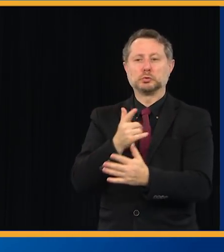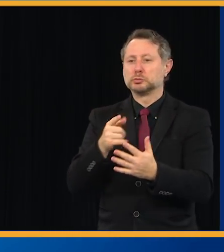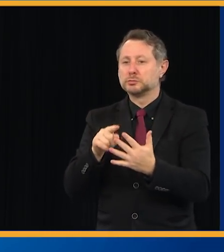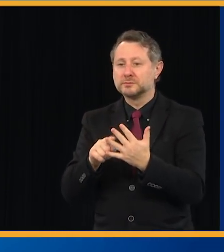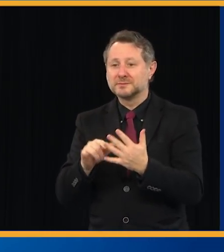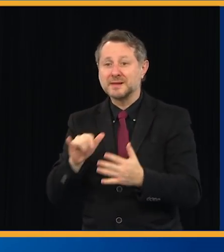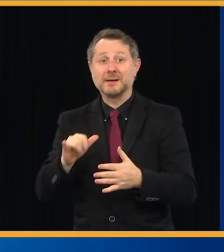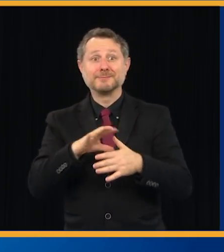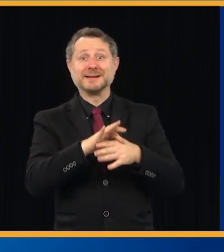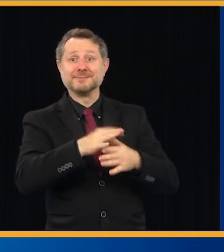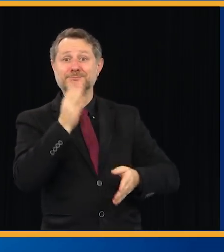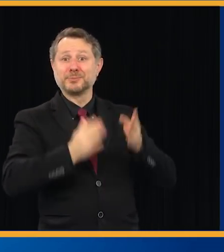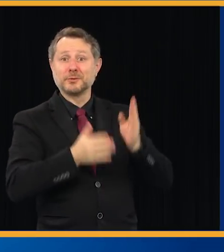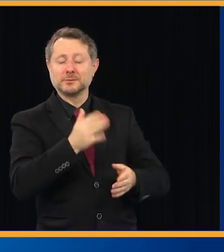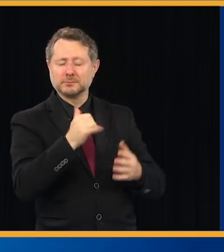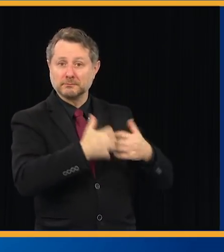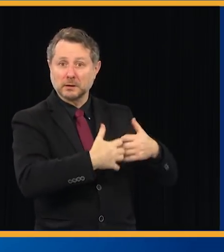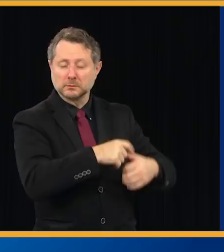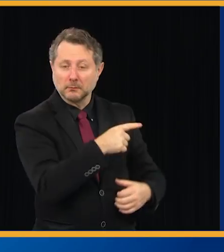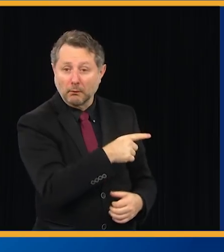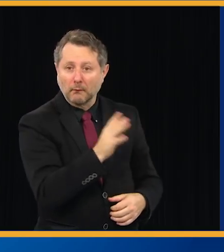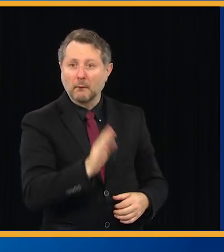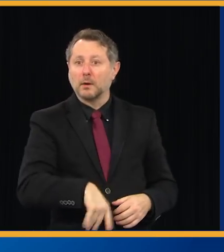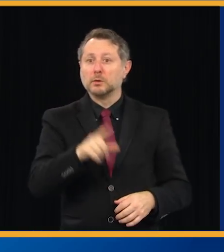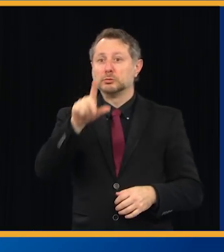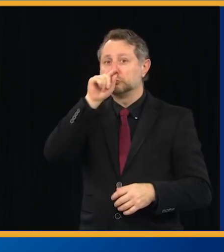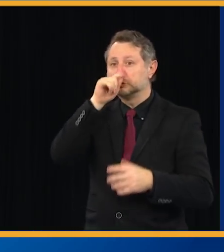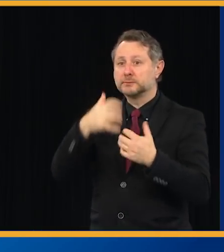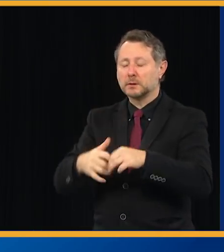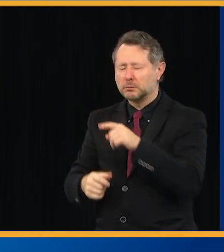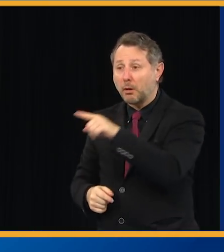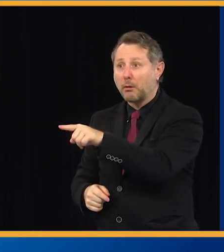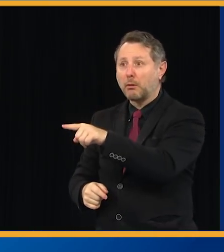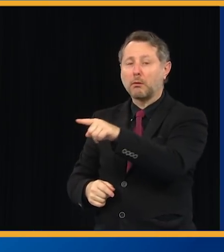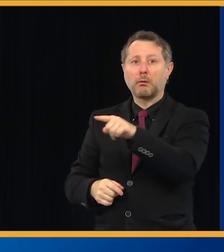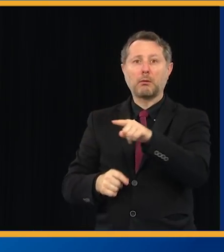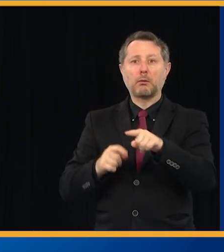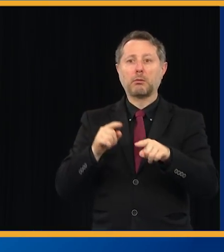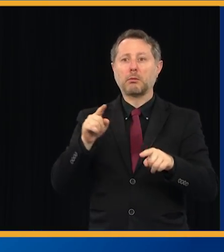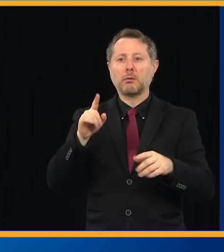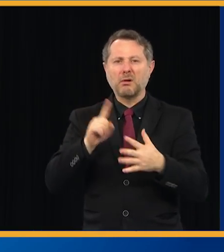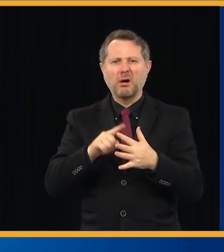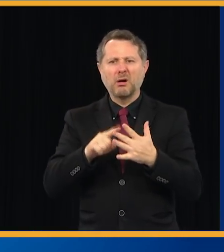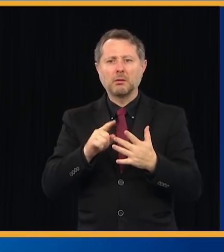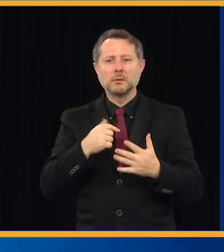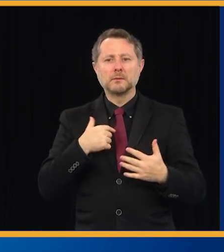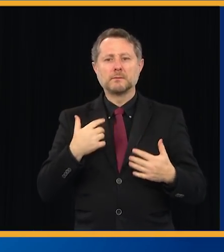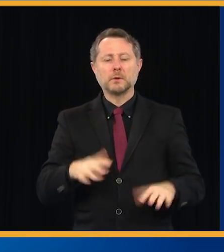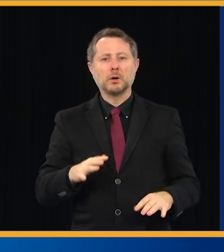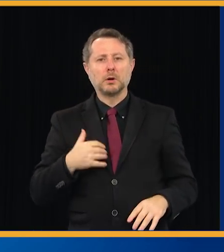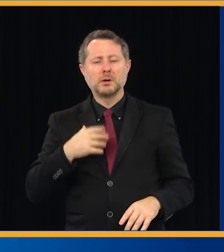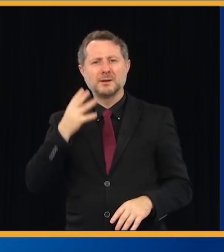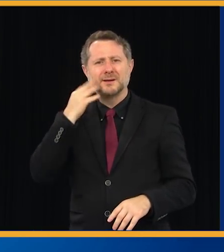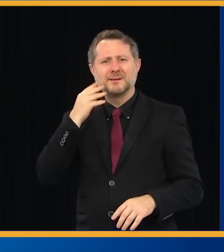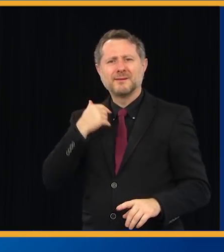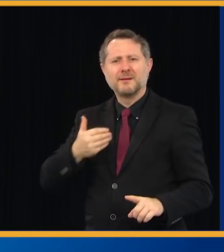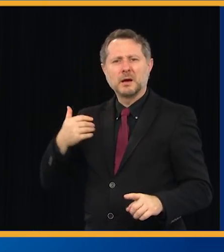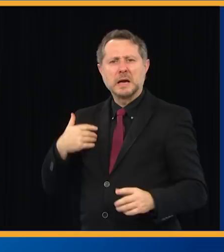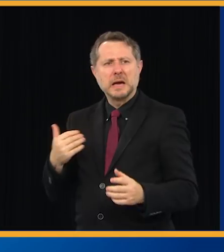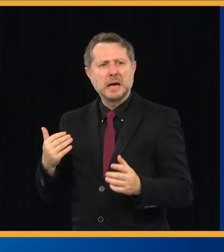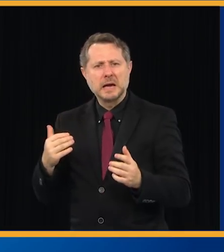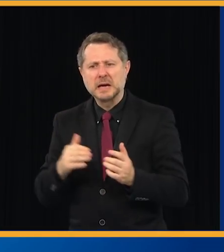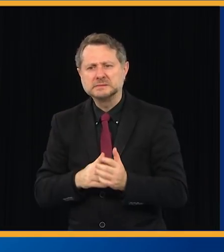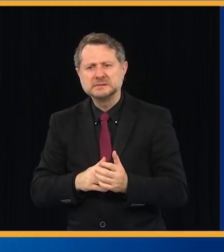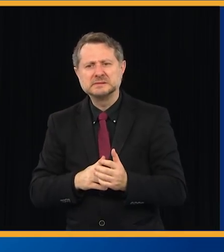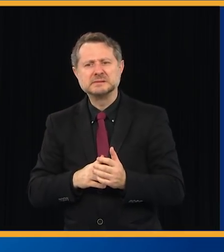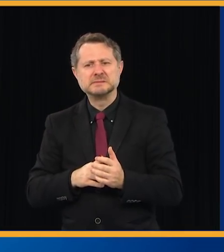poultry processing plants across the nation. And we just went through it again and we're going through it now in